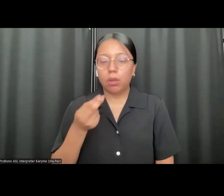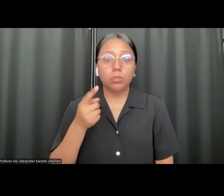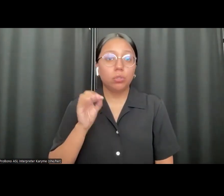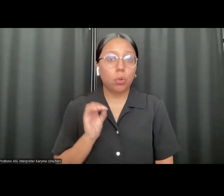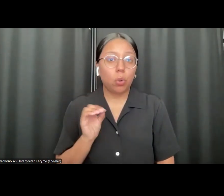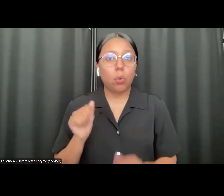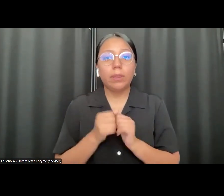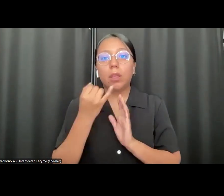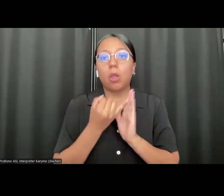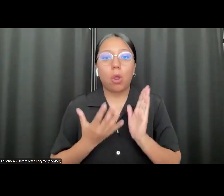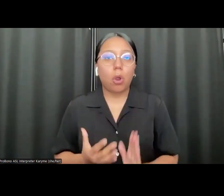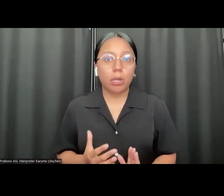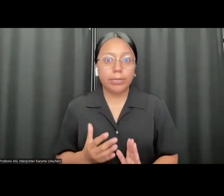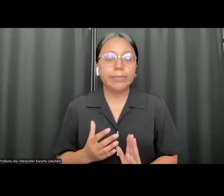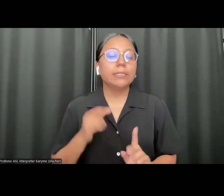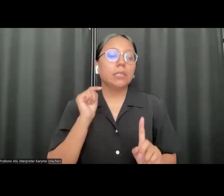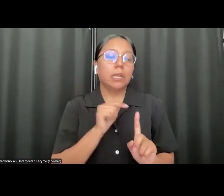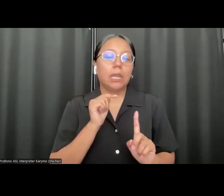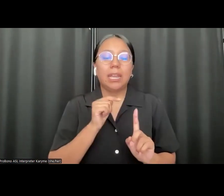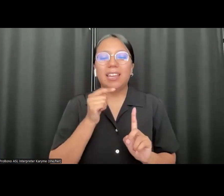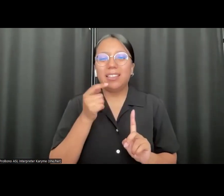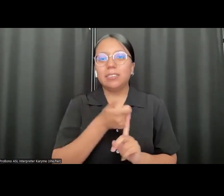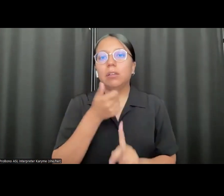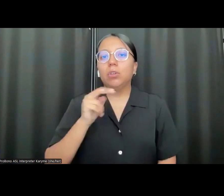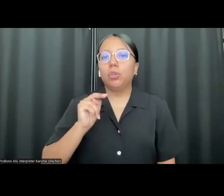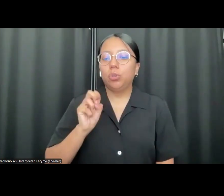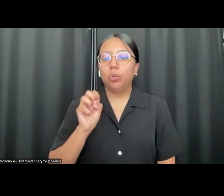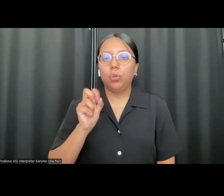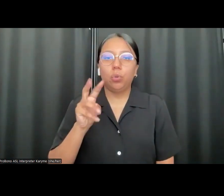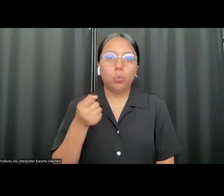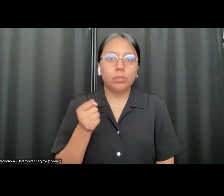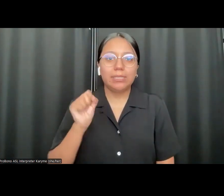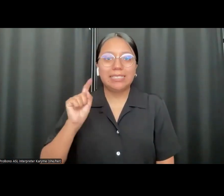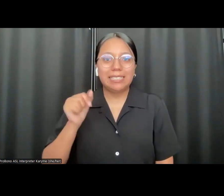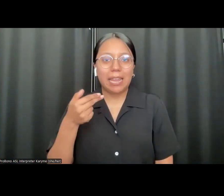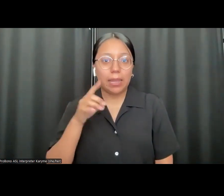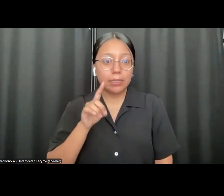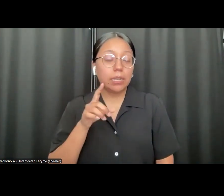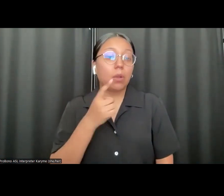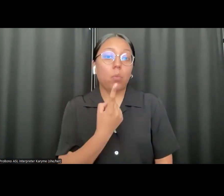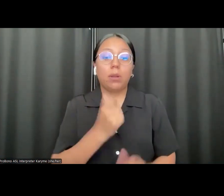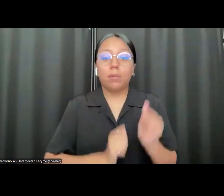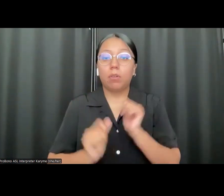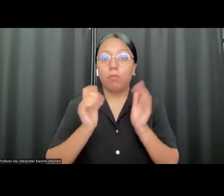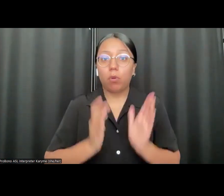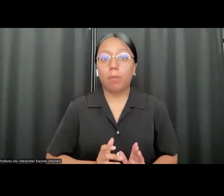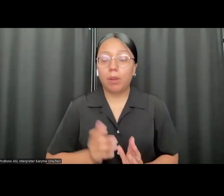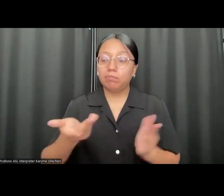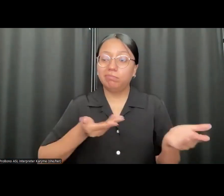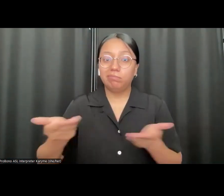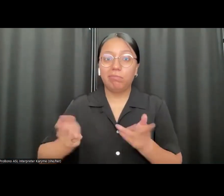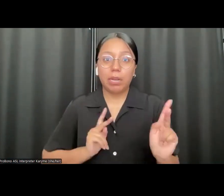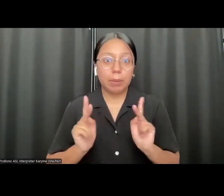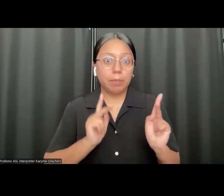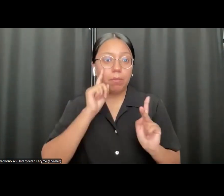there was an abandoned newsstand, and this performance artist was inviting different collectives to come and take over the newsstand and do performance art. And